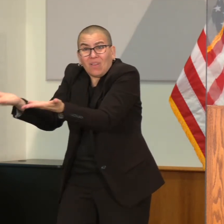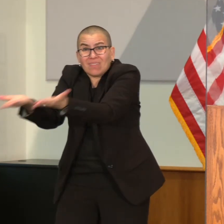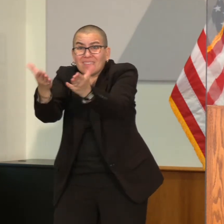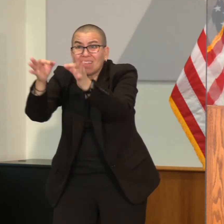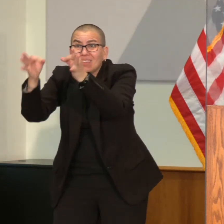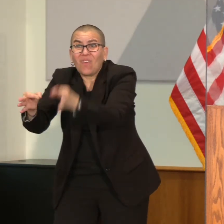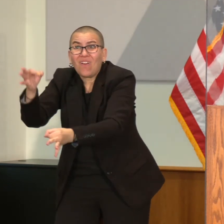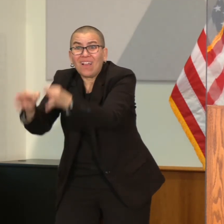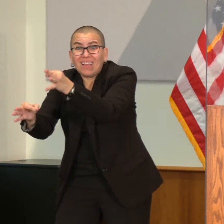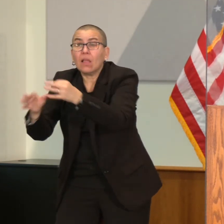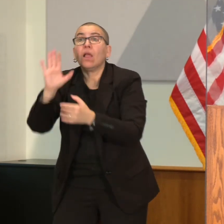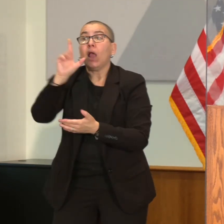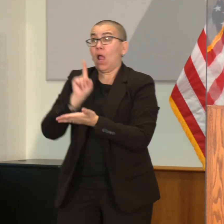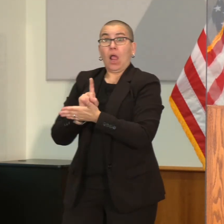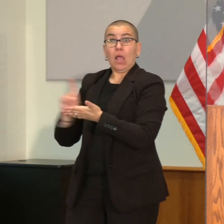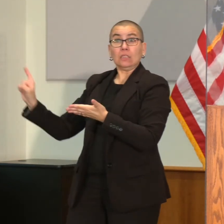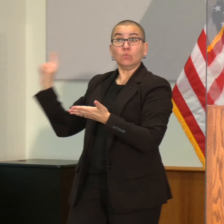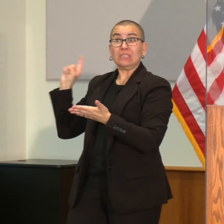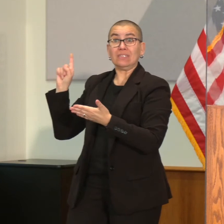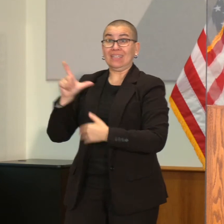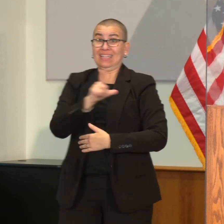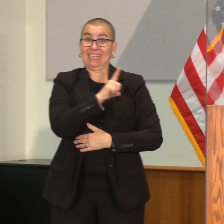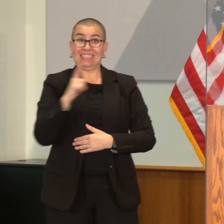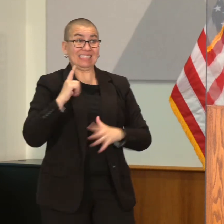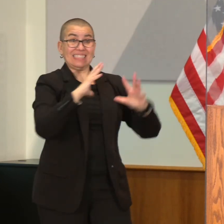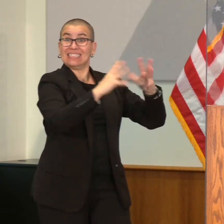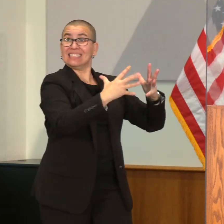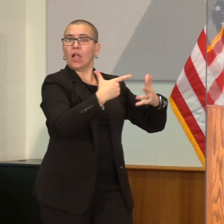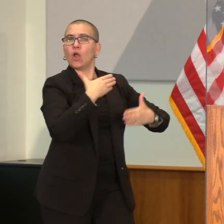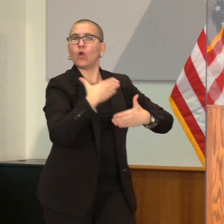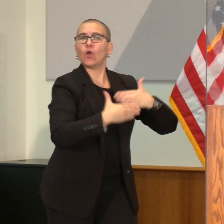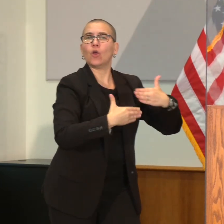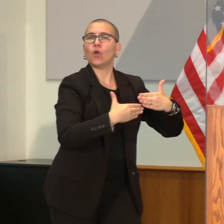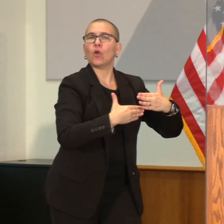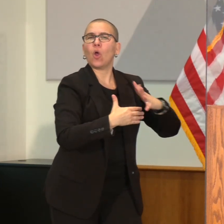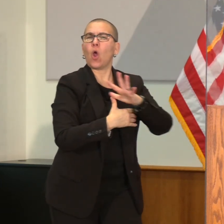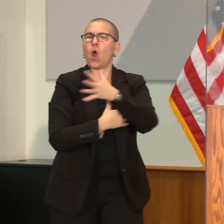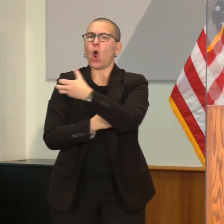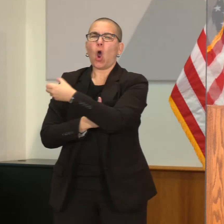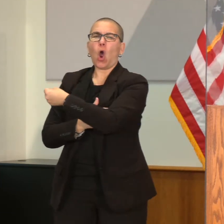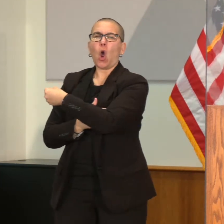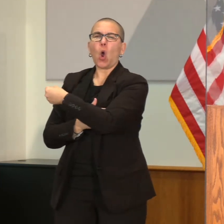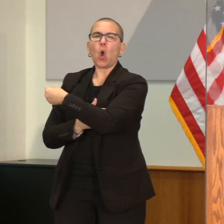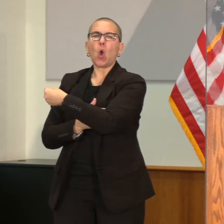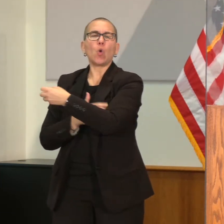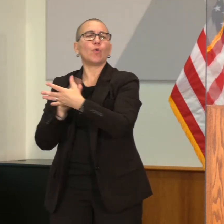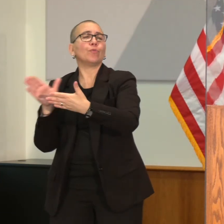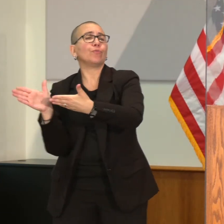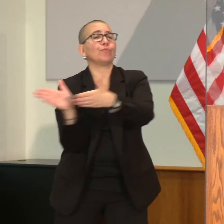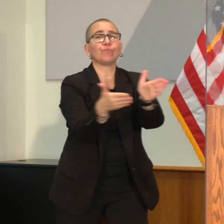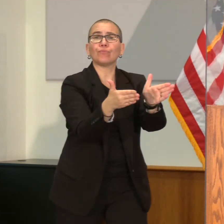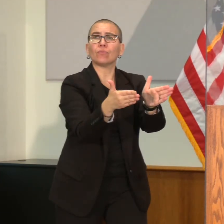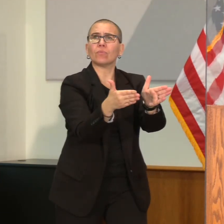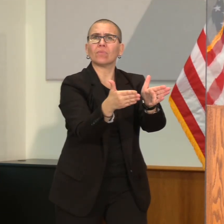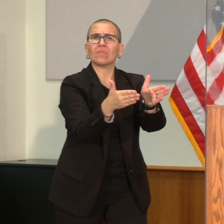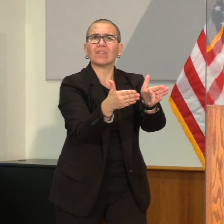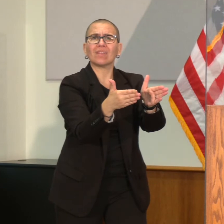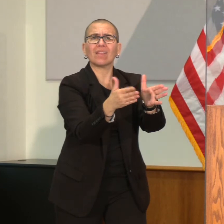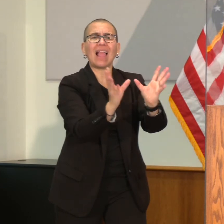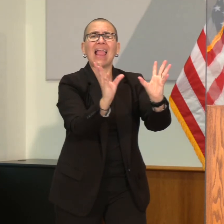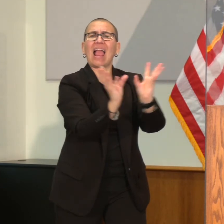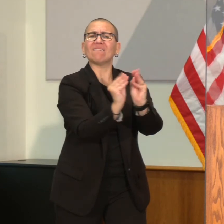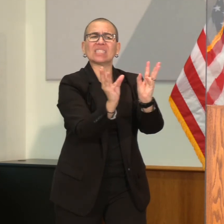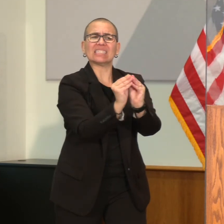went back on that promise, saying we'll use the conference committee process. While the conference committee path may help us pass